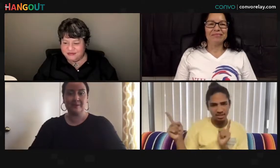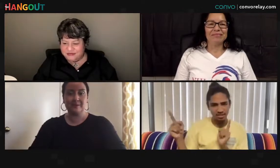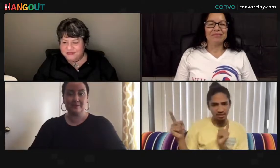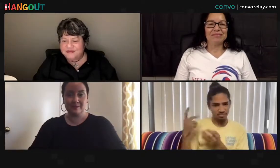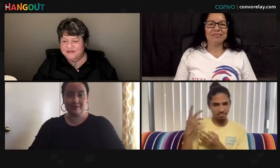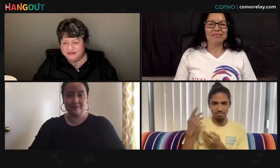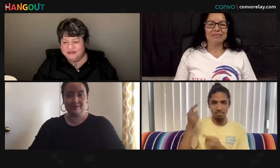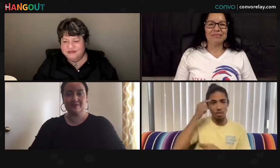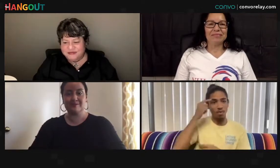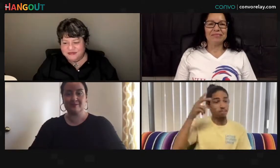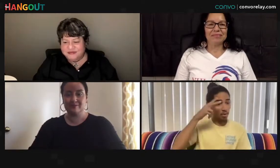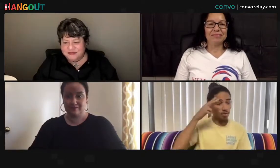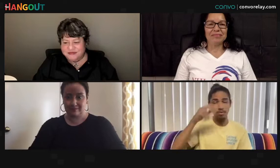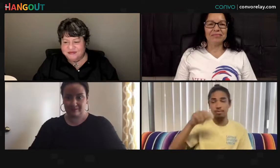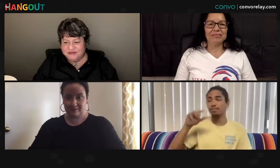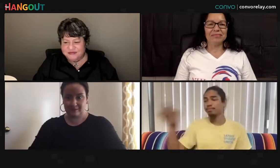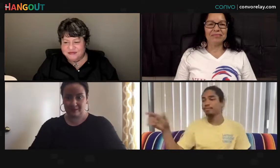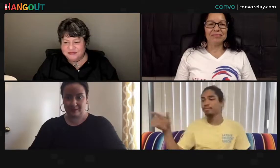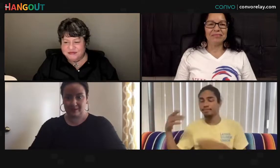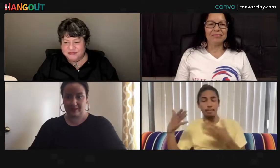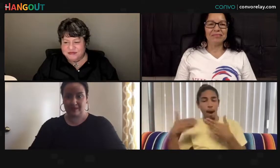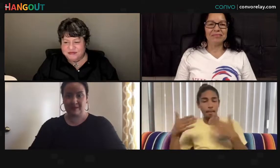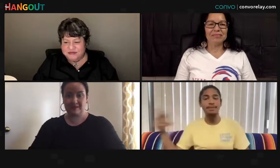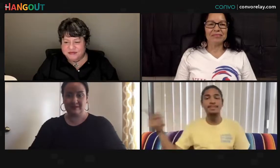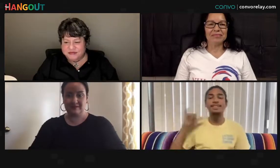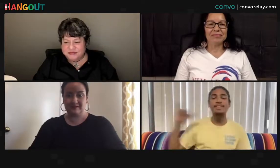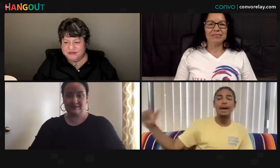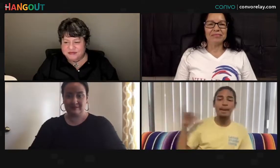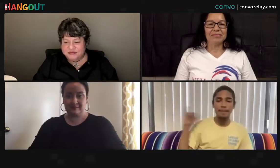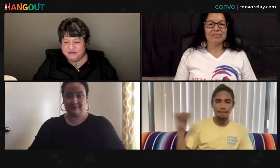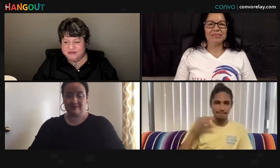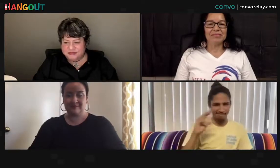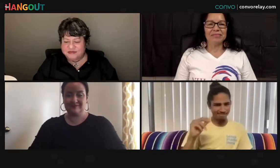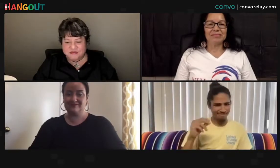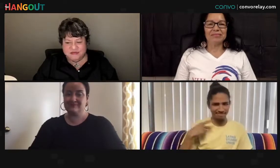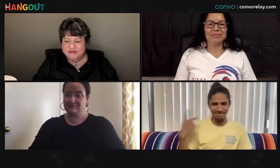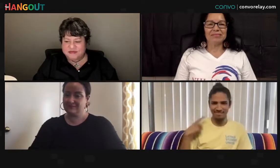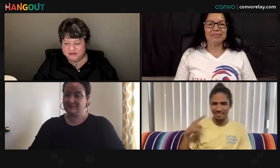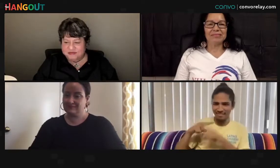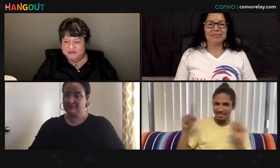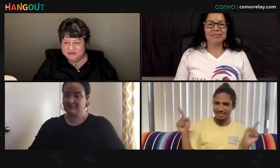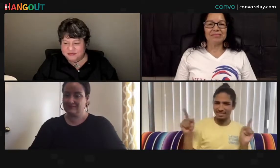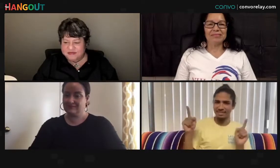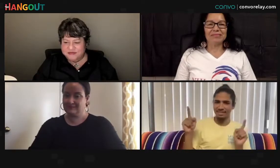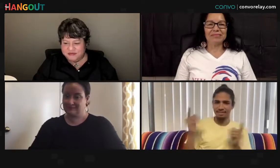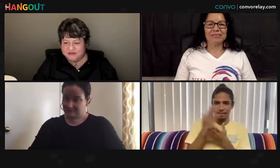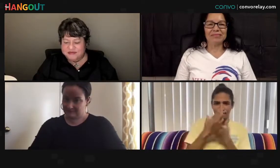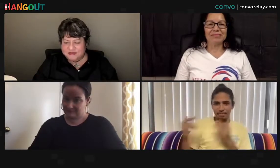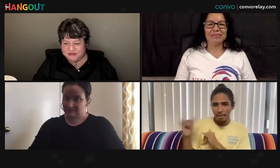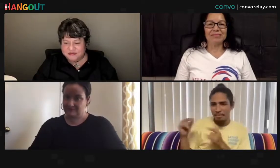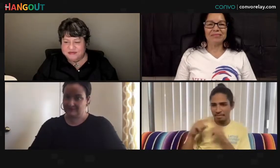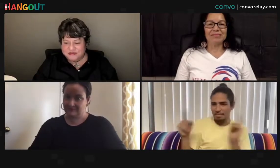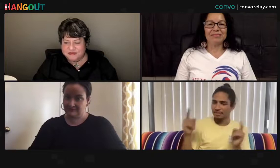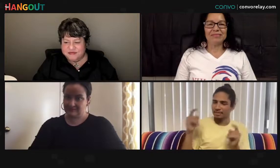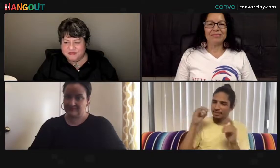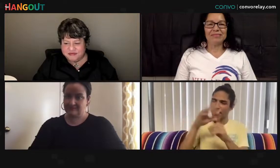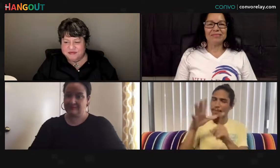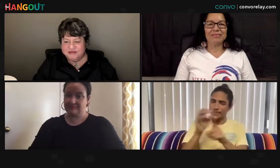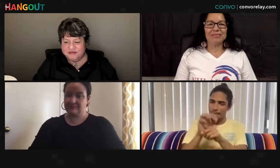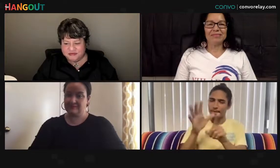individuals because there are even different cultures within Mexico. There may be, everyone thinks it's the same, but it's not. There are